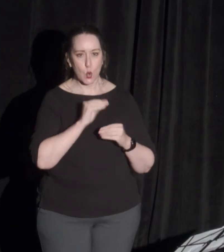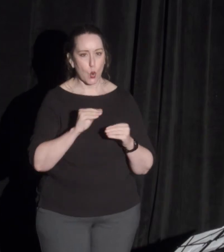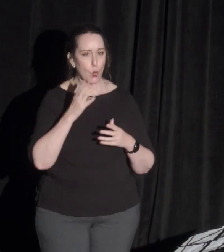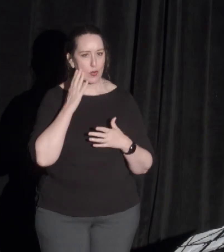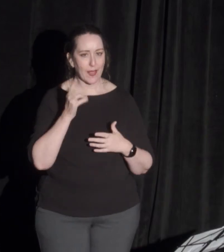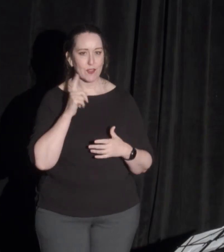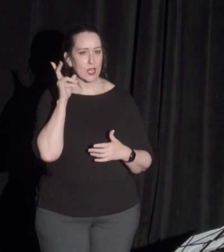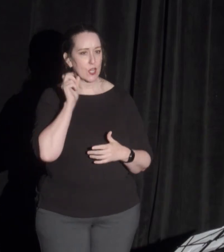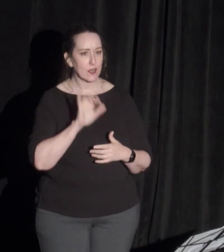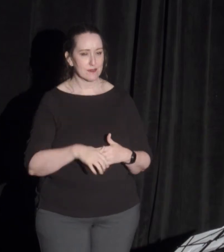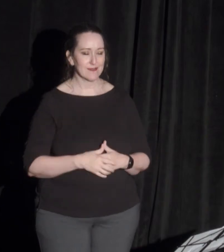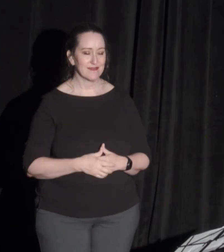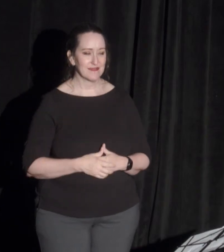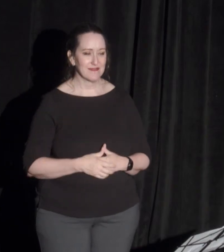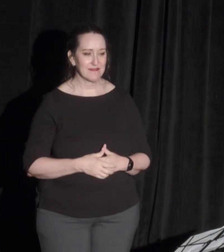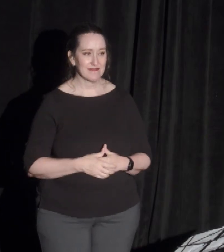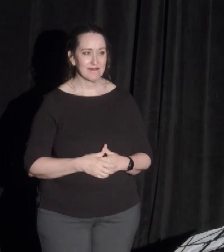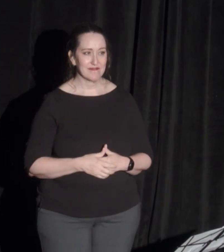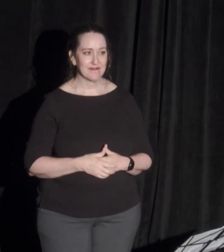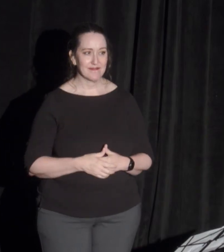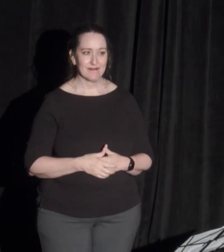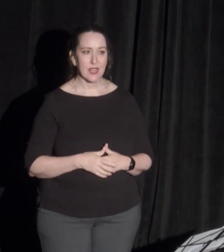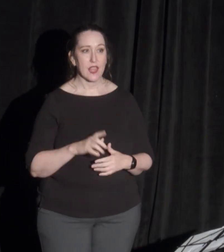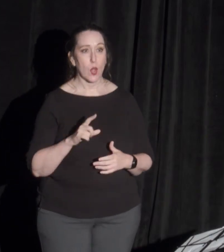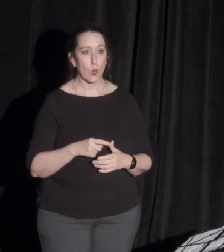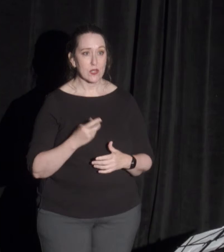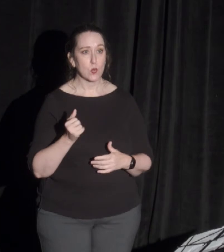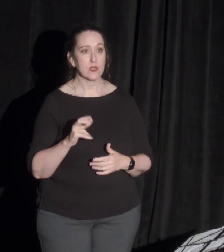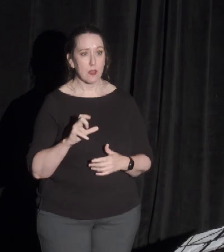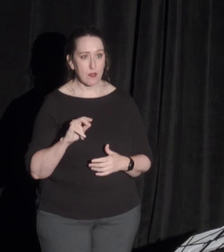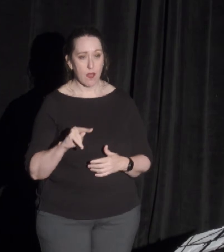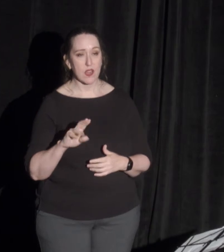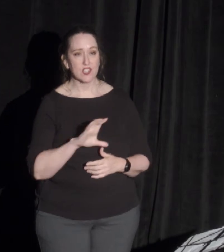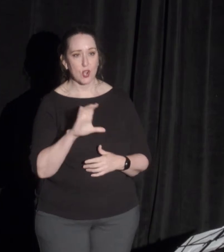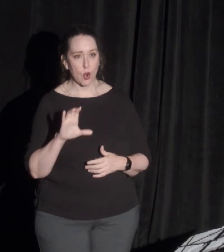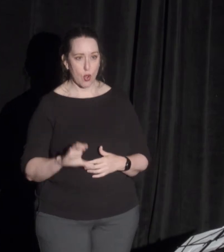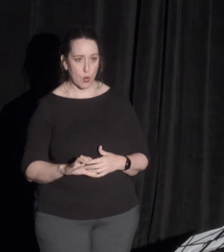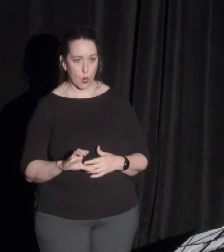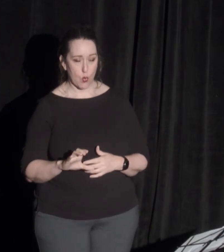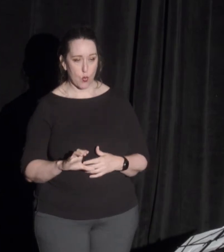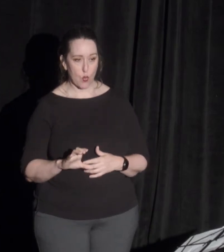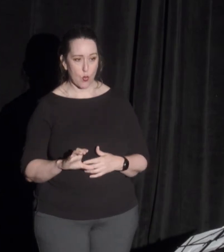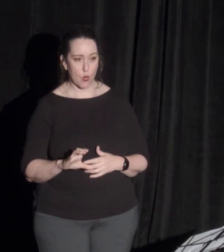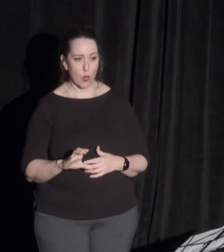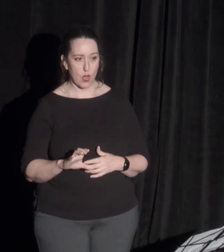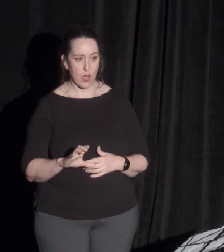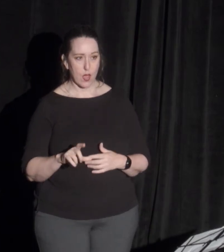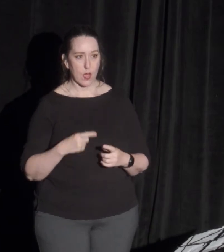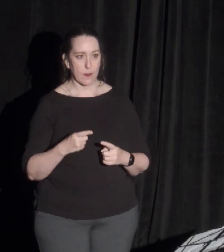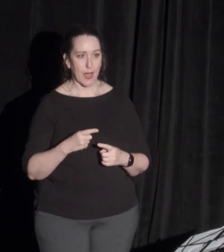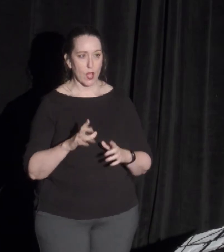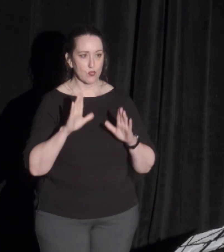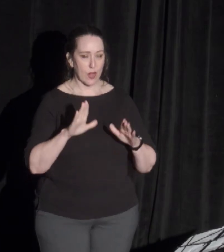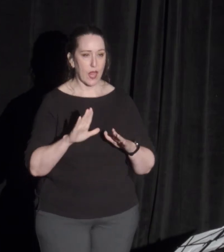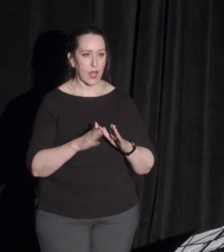them. There once was a con in Chicago about great books, not